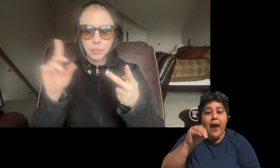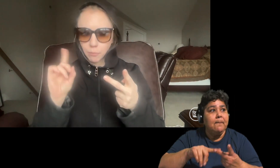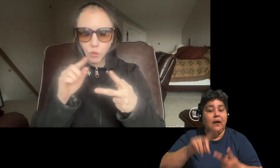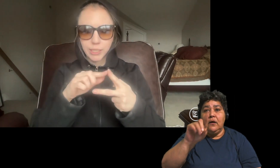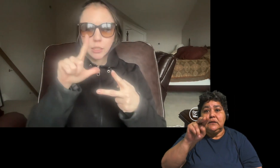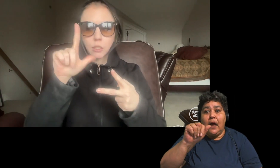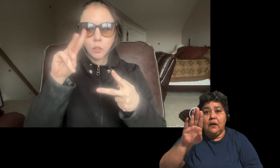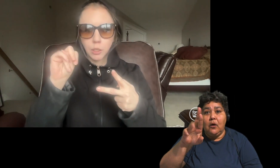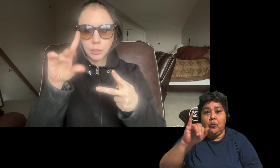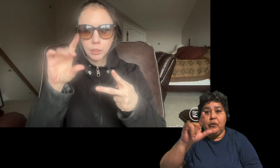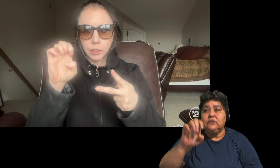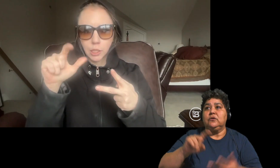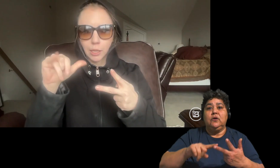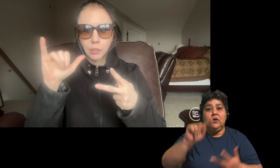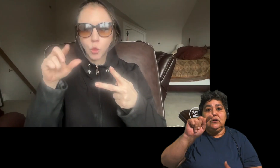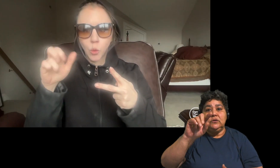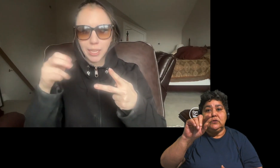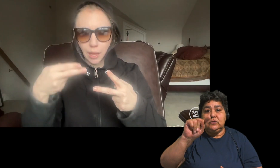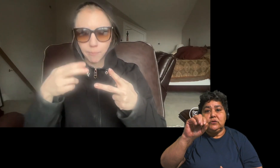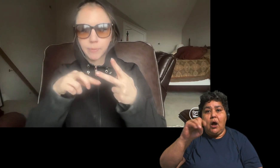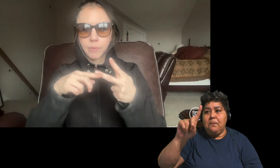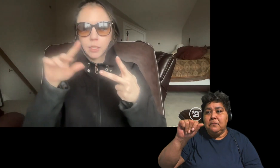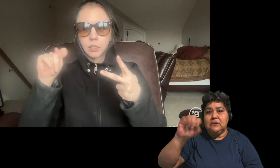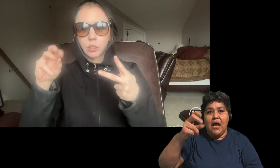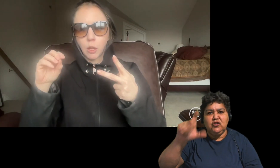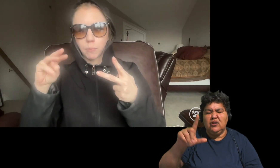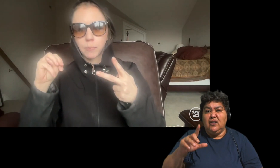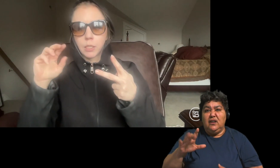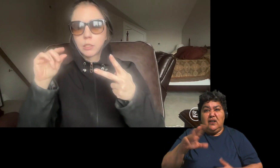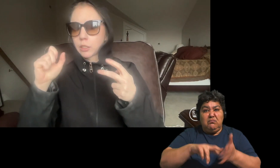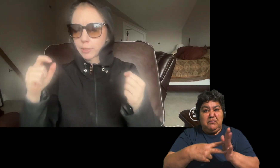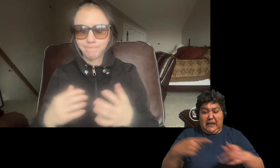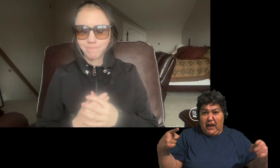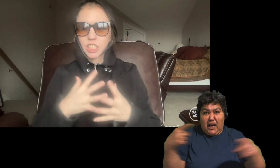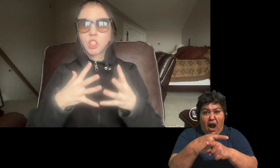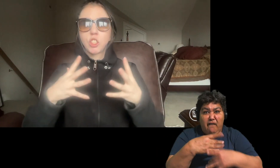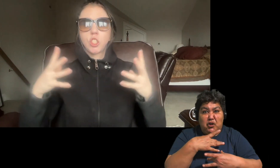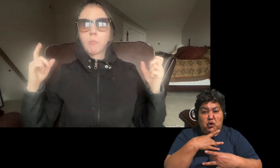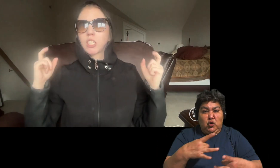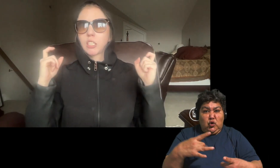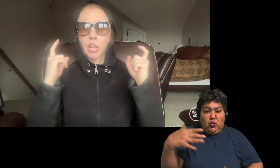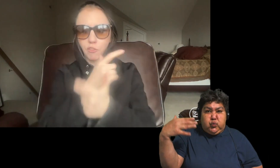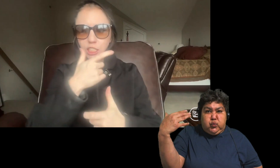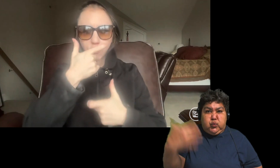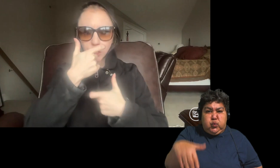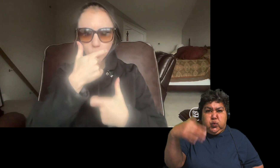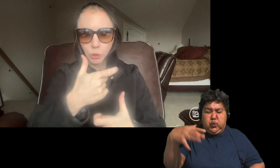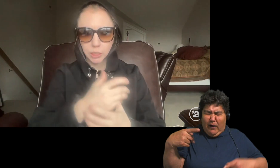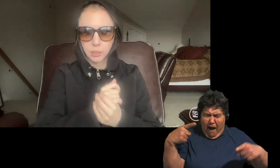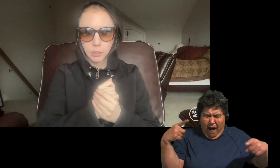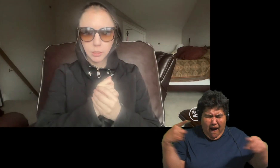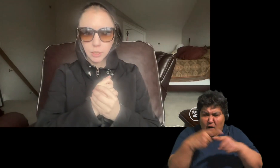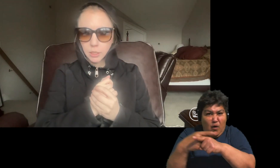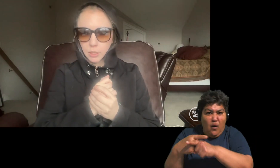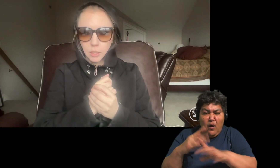And there's all these political figures, including Lindsey Graham and Donna Brazil and Tom Daschle.